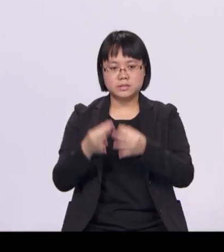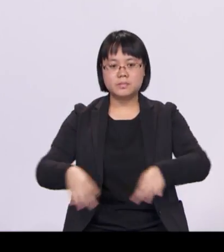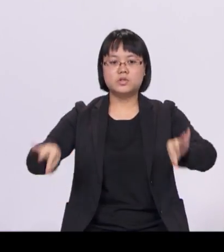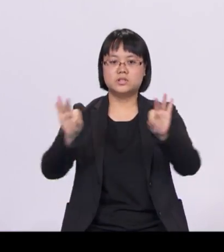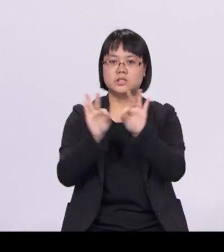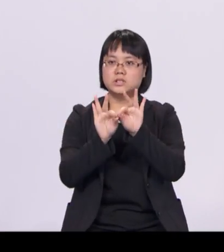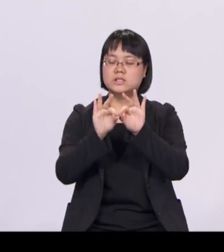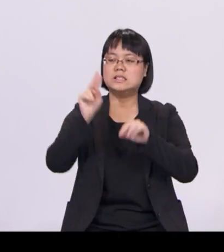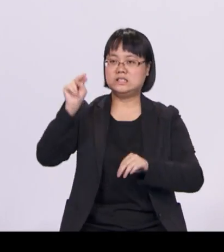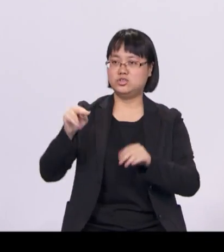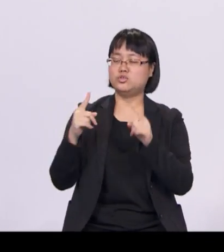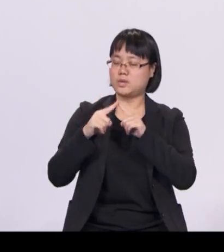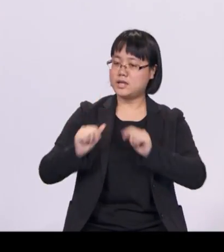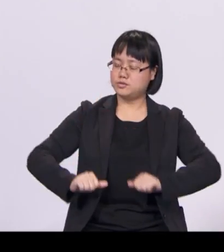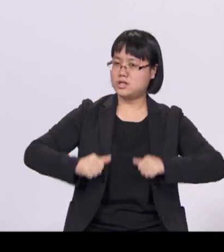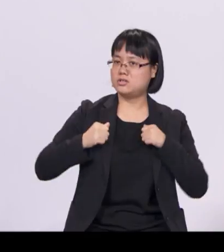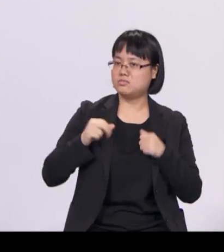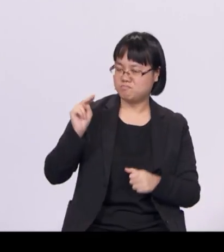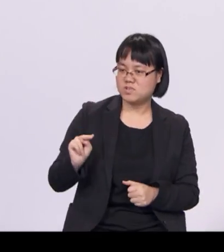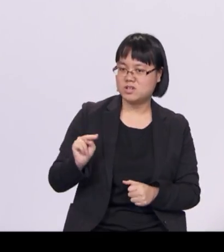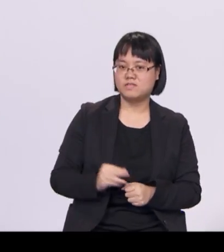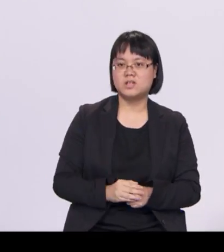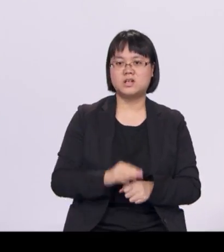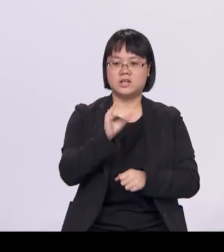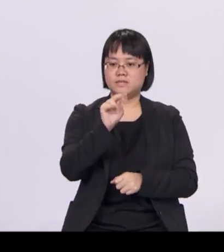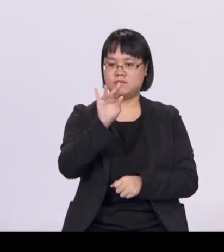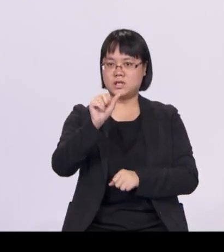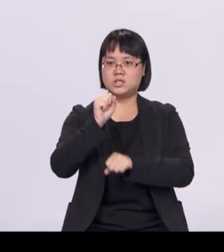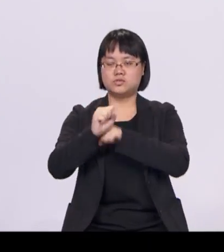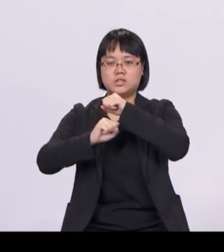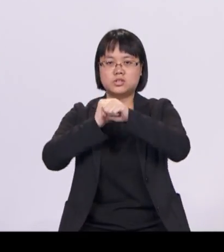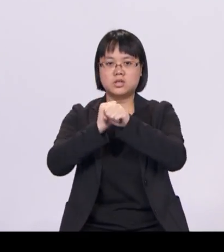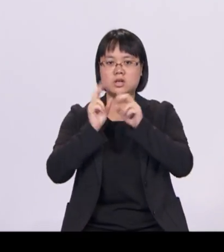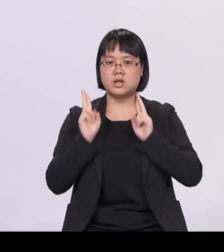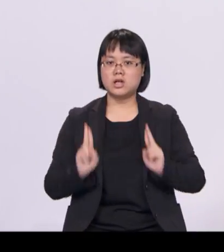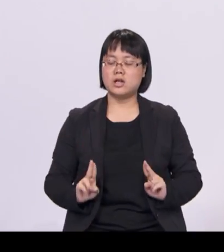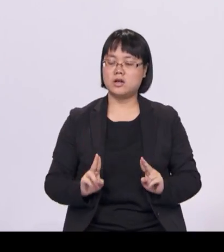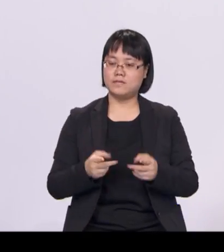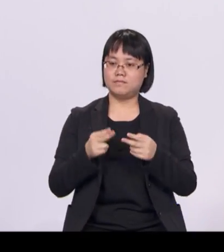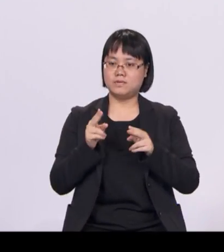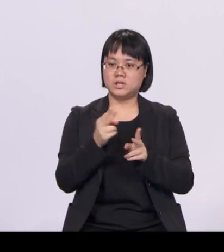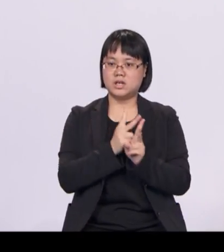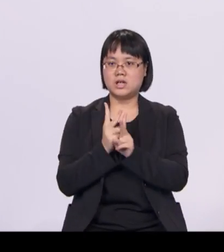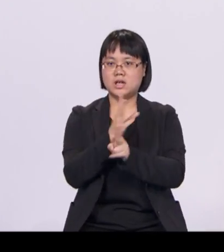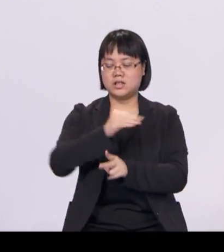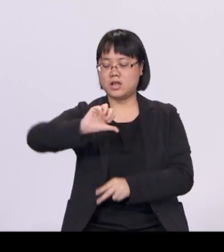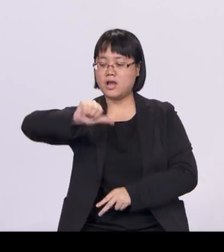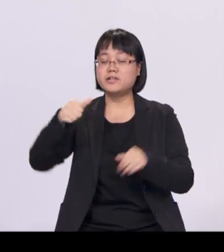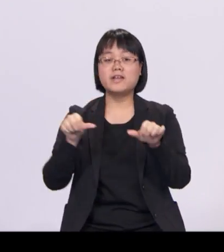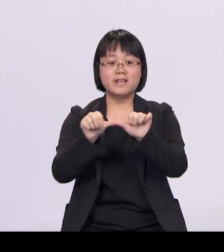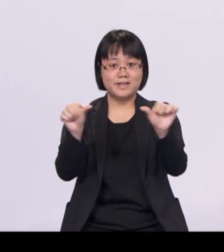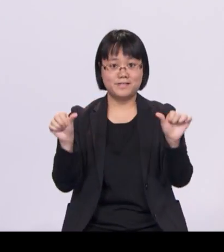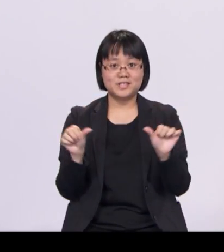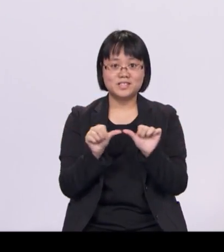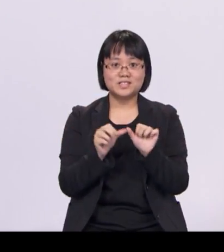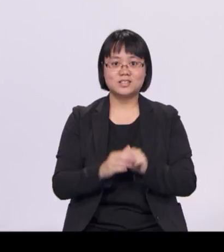address in infrastructure, healthcare and other areas. We need to develop a good understanding of these needs